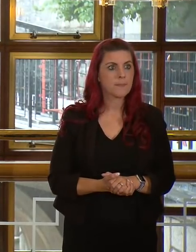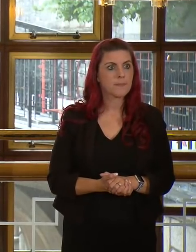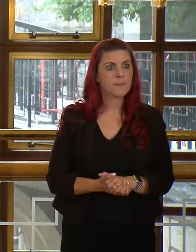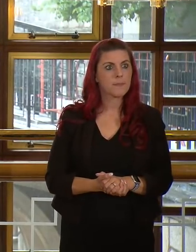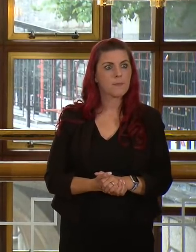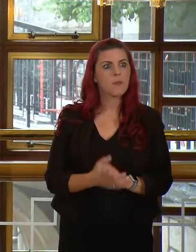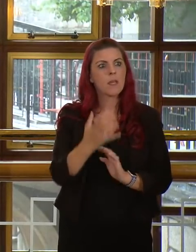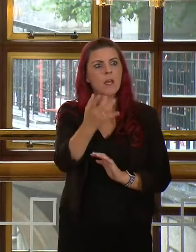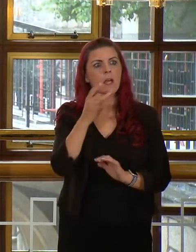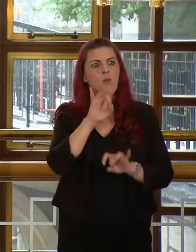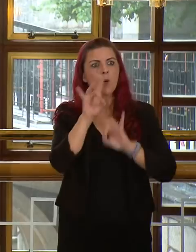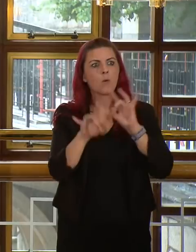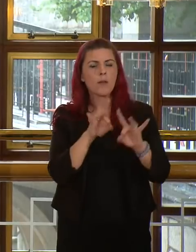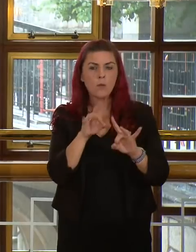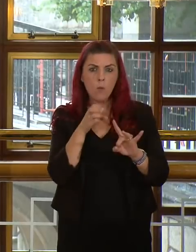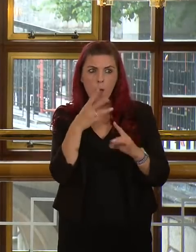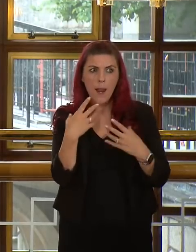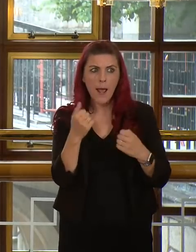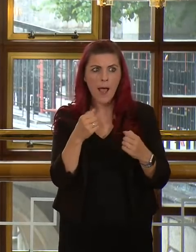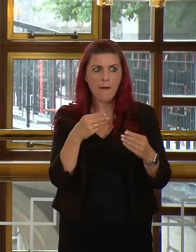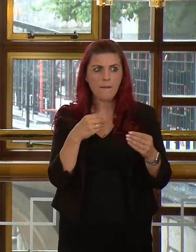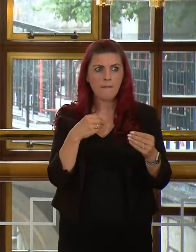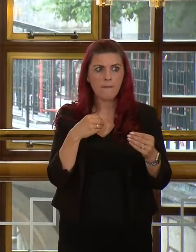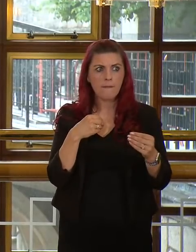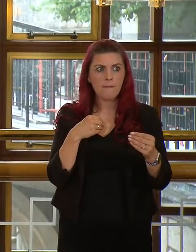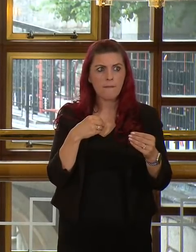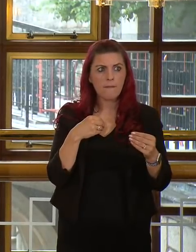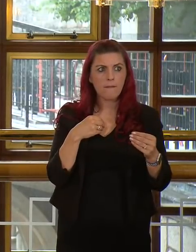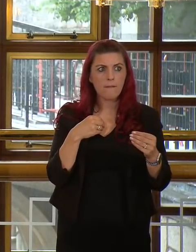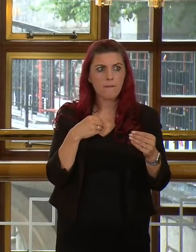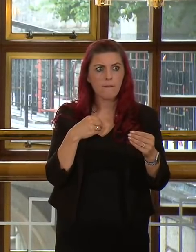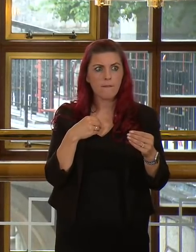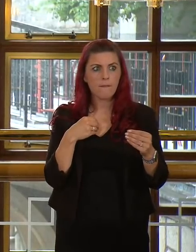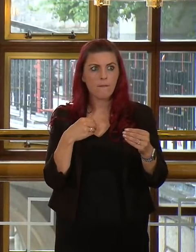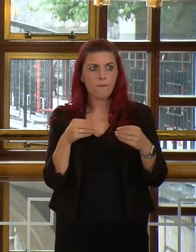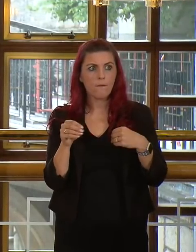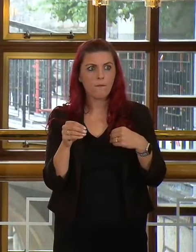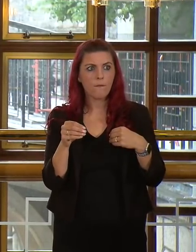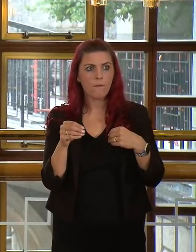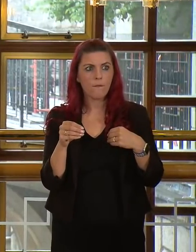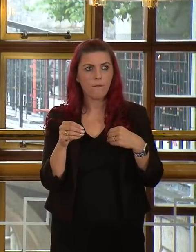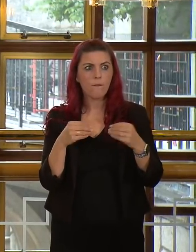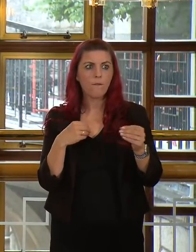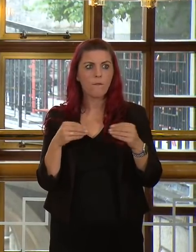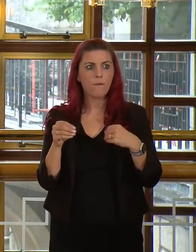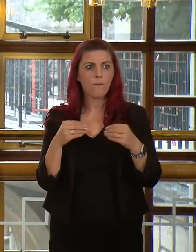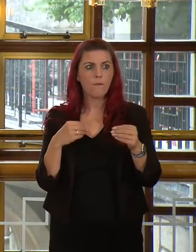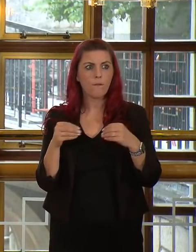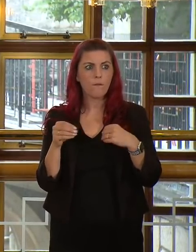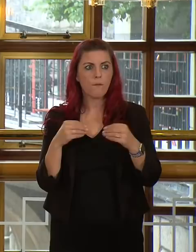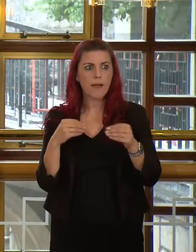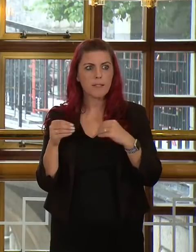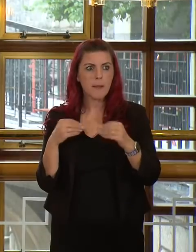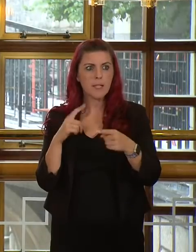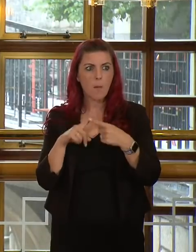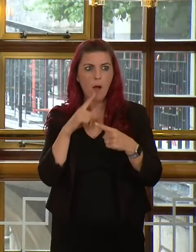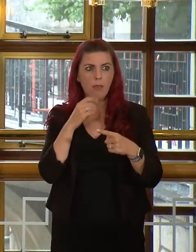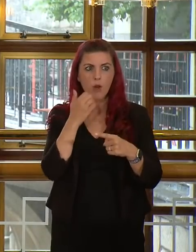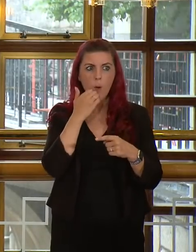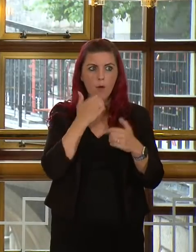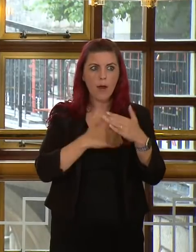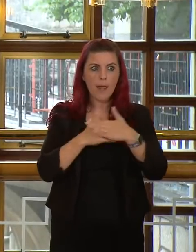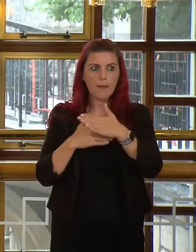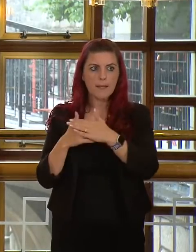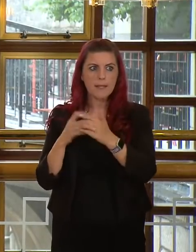Will there be some flexibility shown to places of worship beyond the number limits that can turn up there? And also, while this